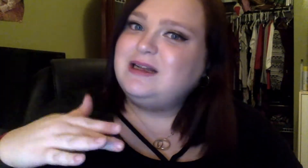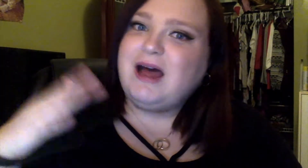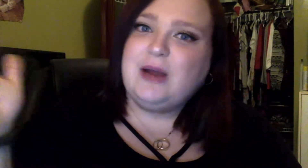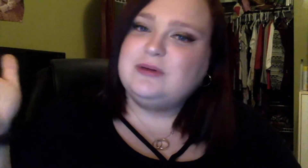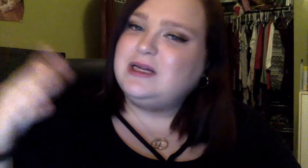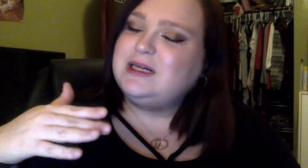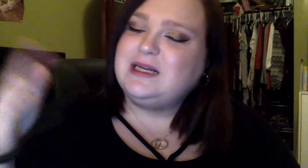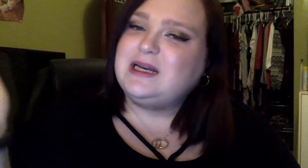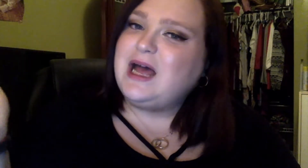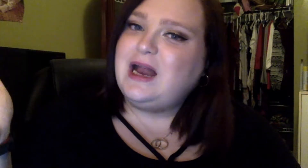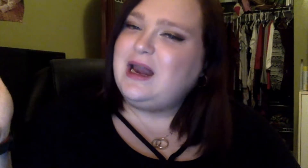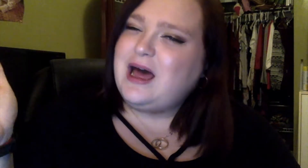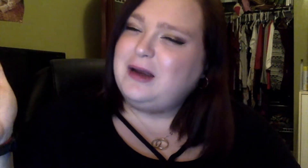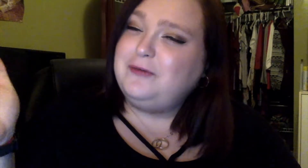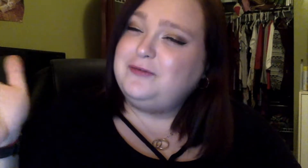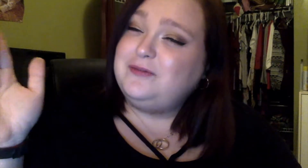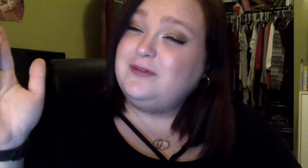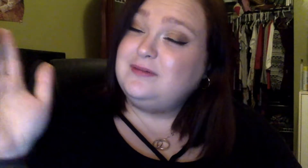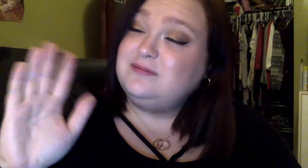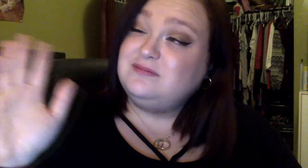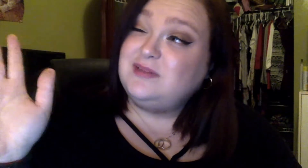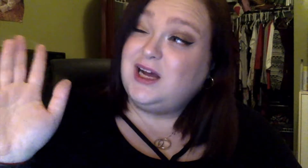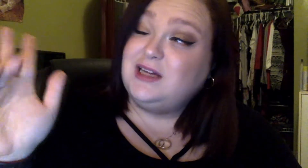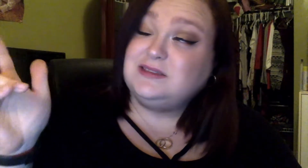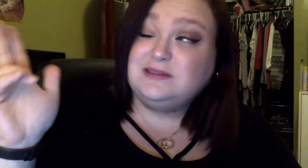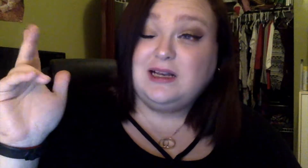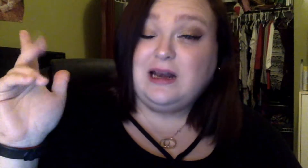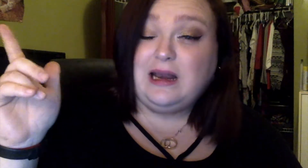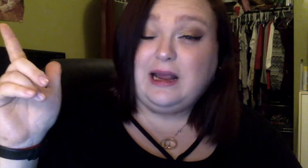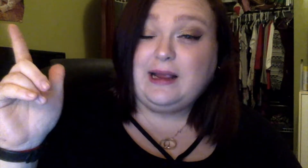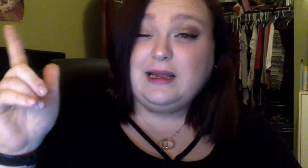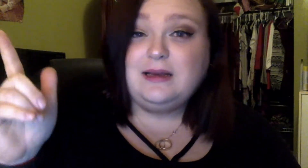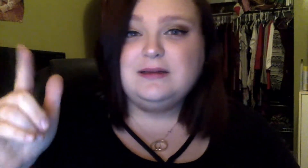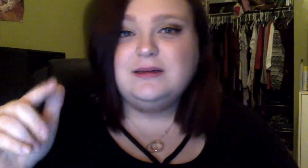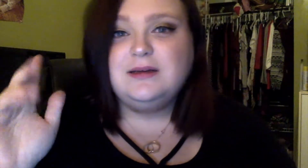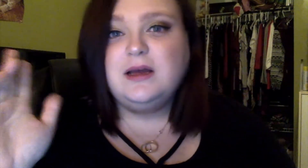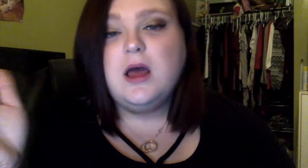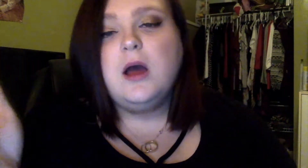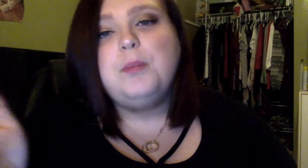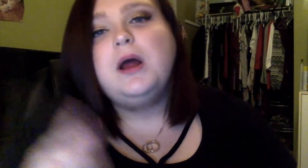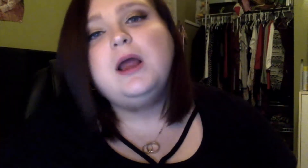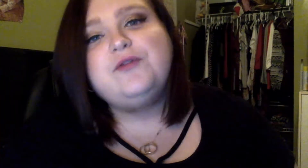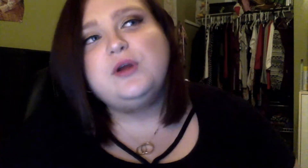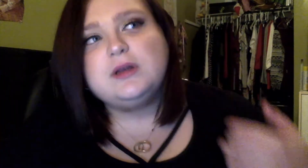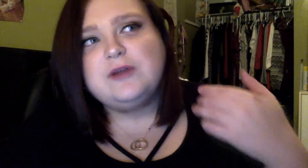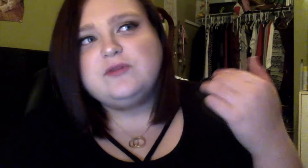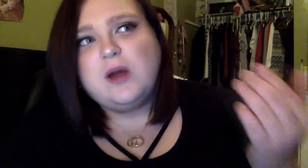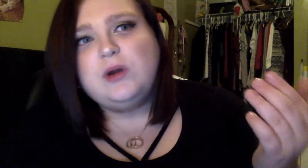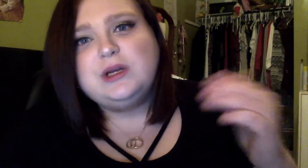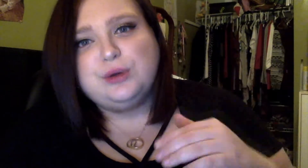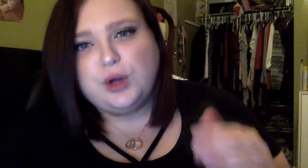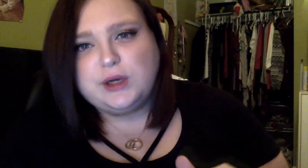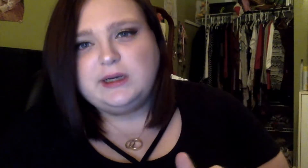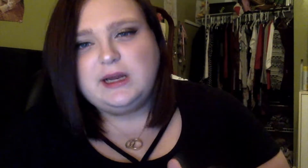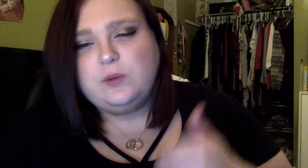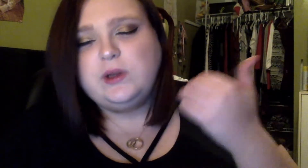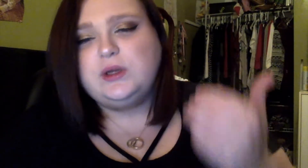I will tell you, not a lot of uh, like it, but if someone is learning it, we